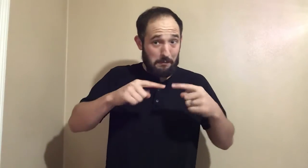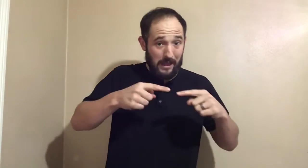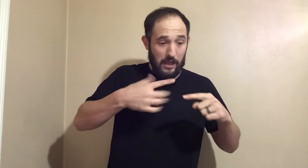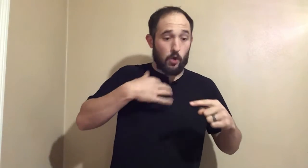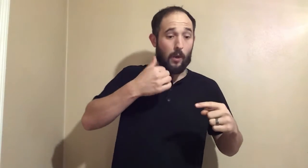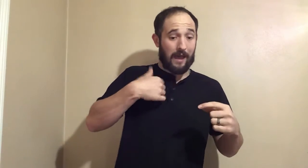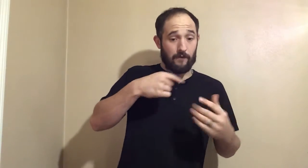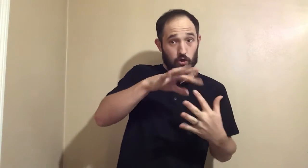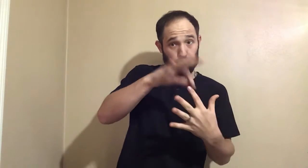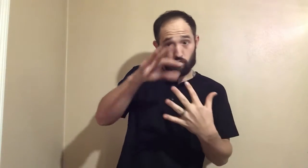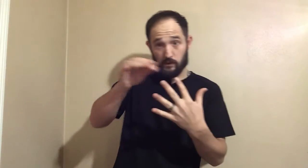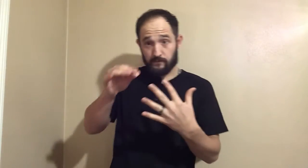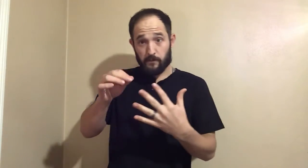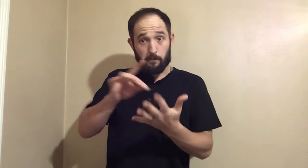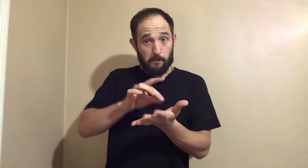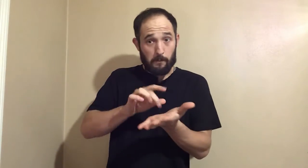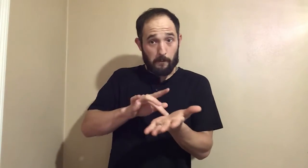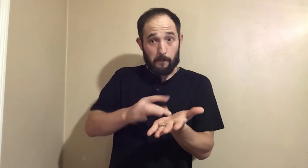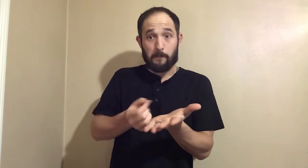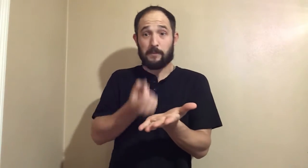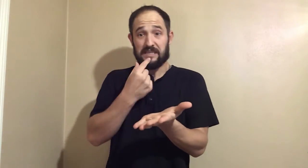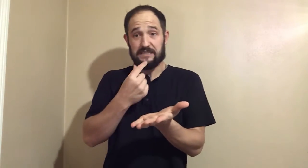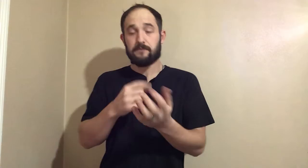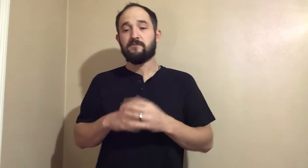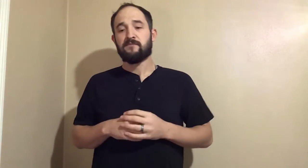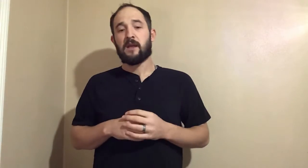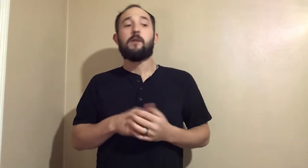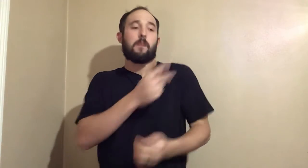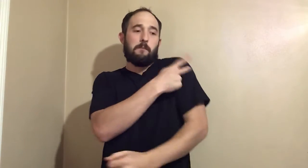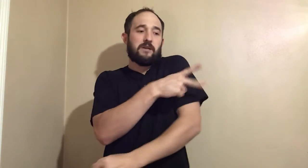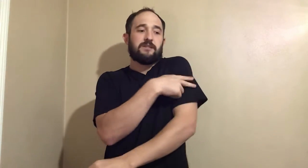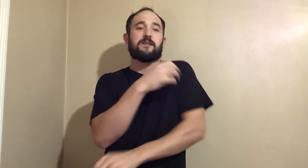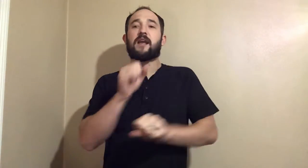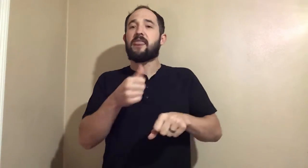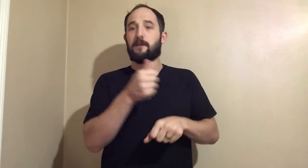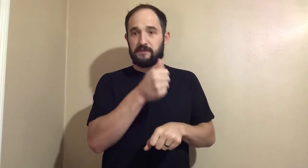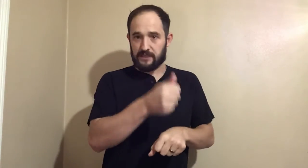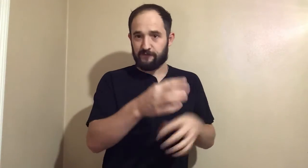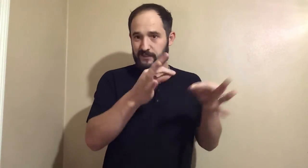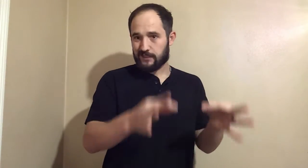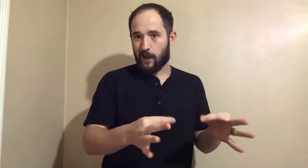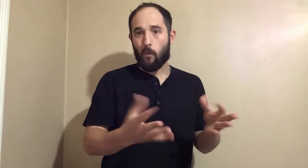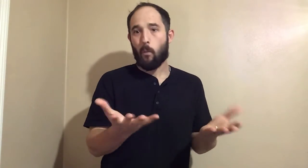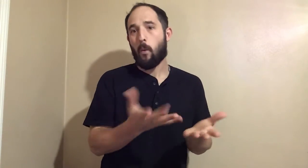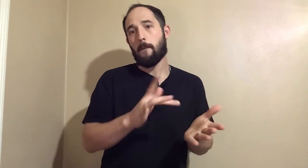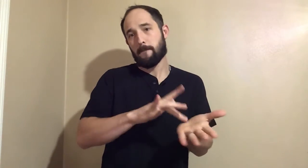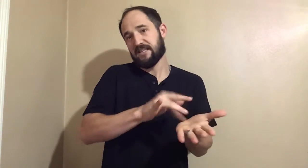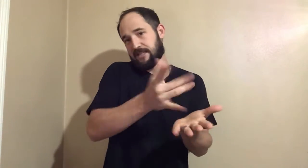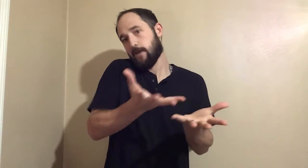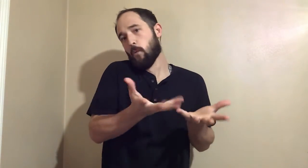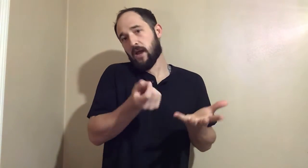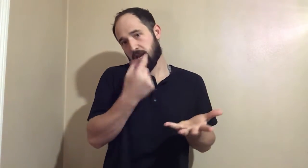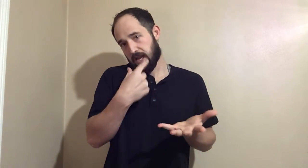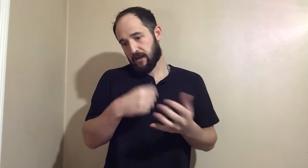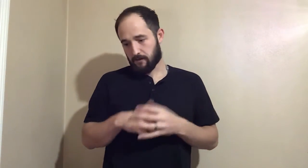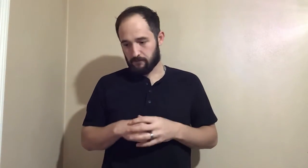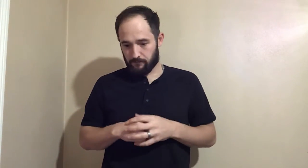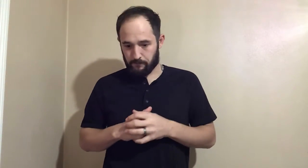medications, and they can determine what they would like for pain medication. We have to discuss